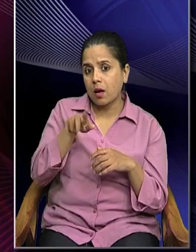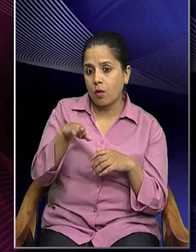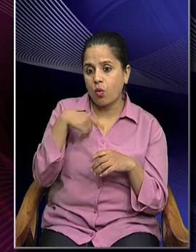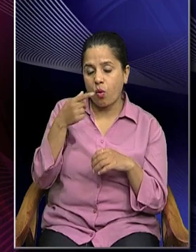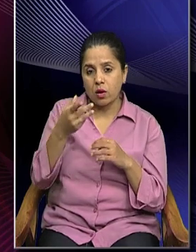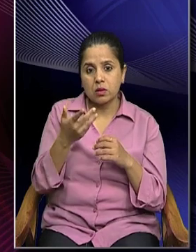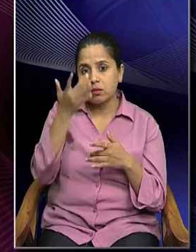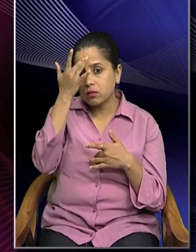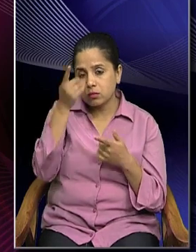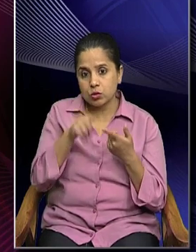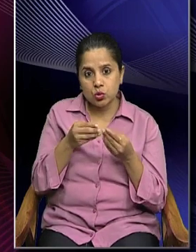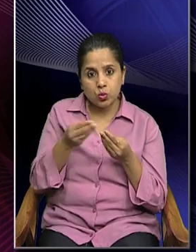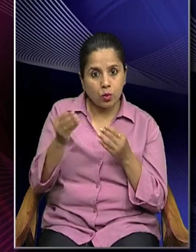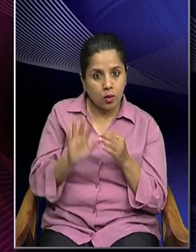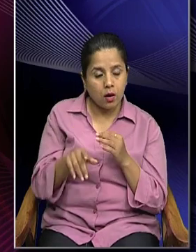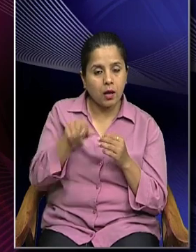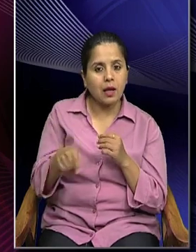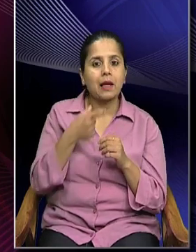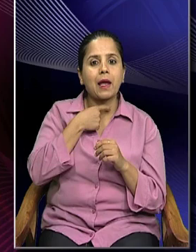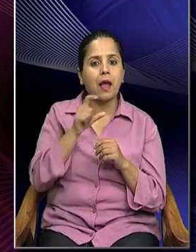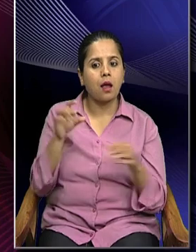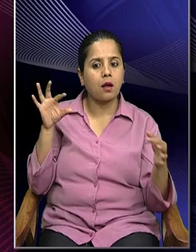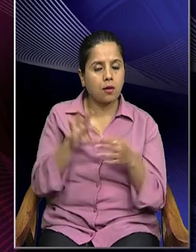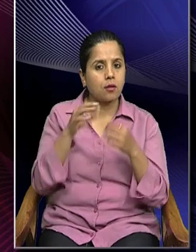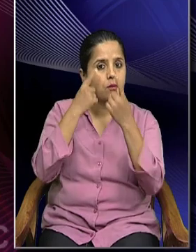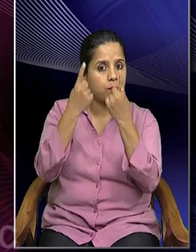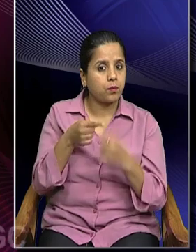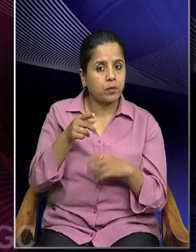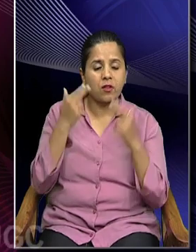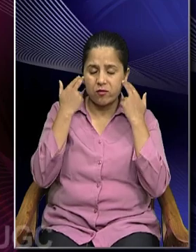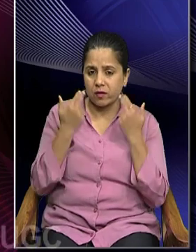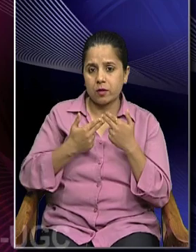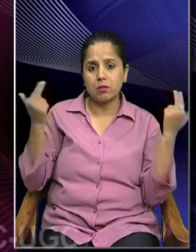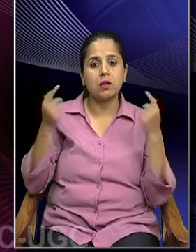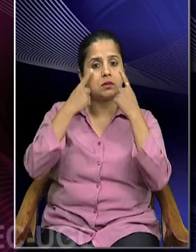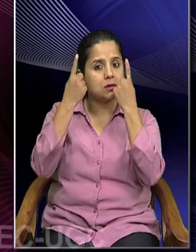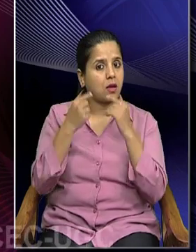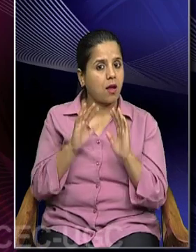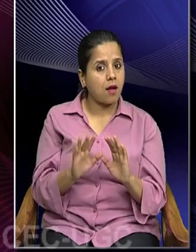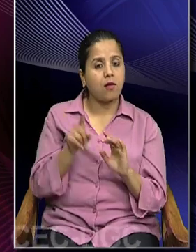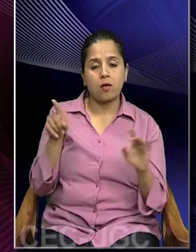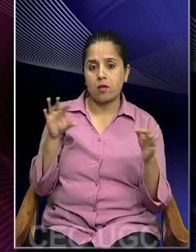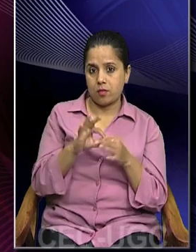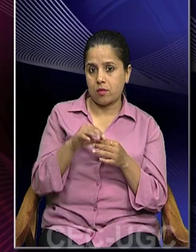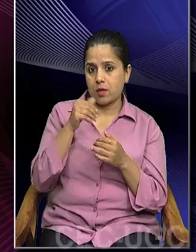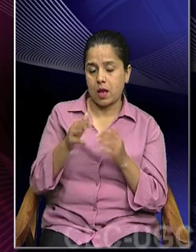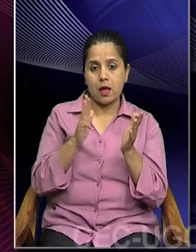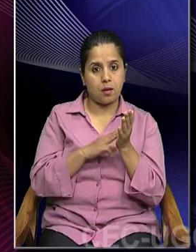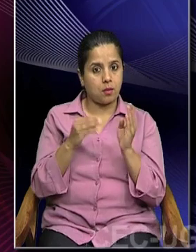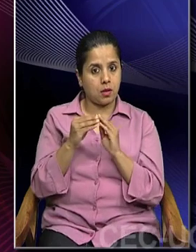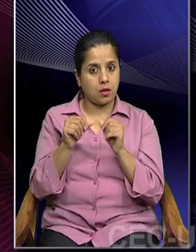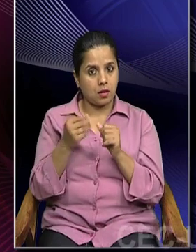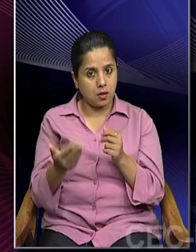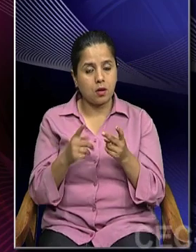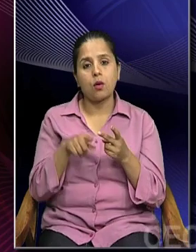cases. So, case-based assessment is the most popular assessment in case of MBA and in